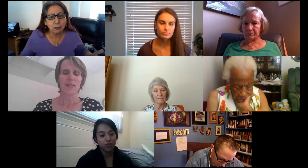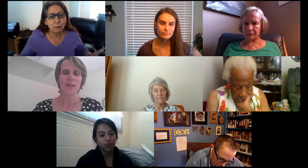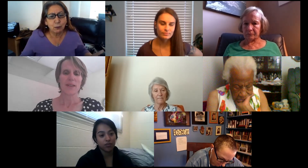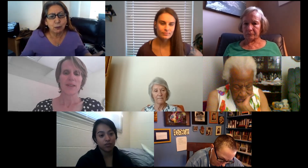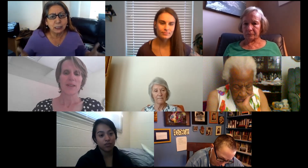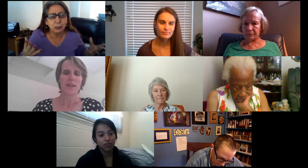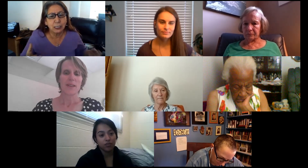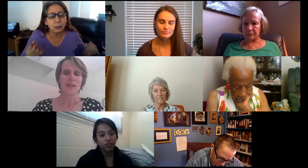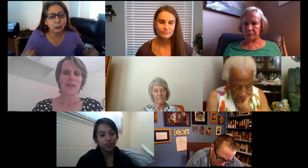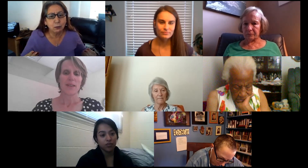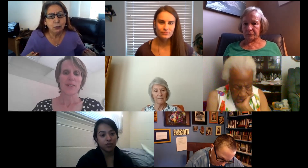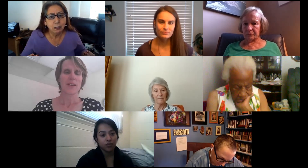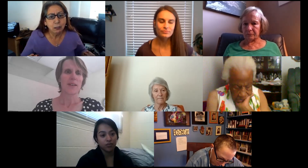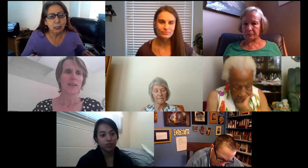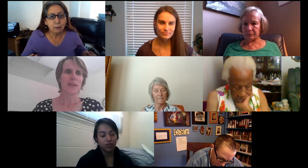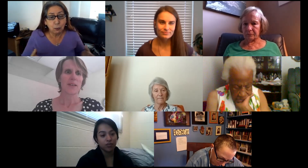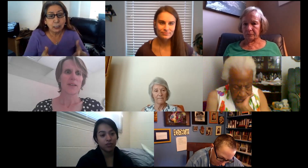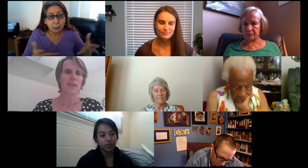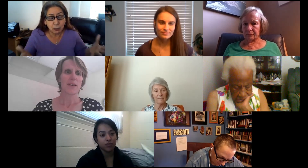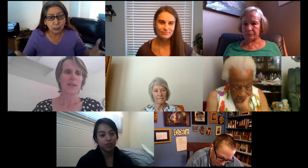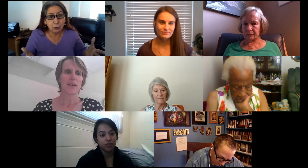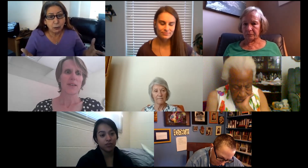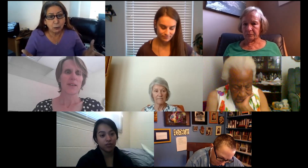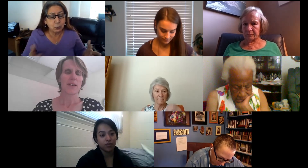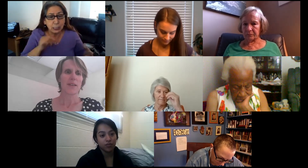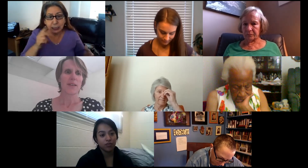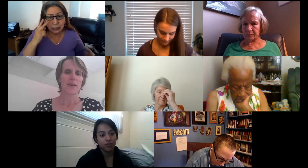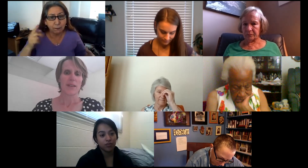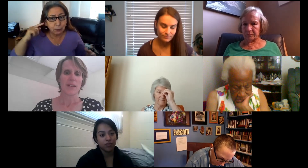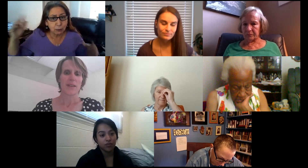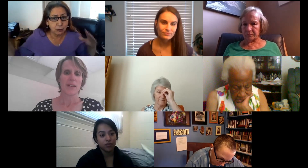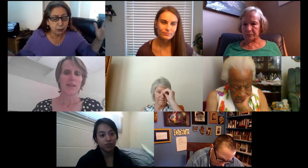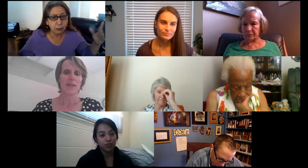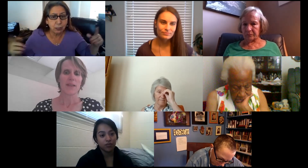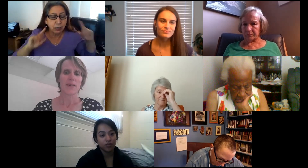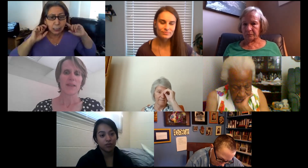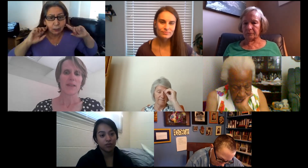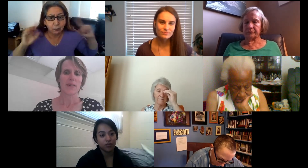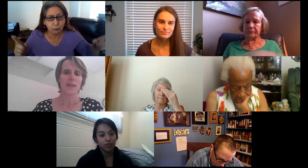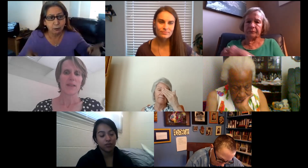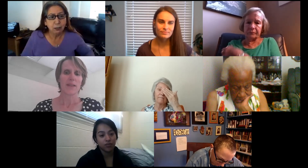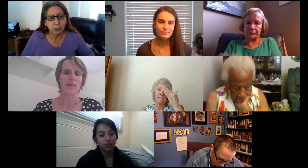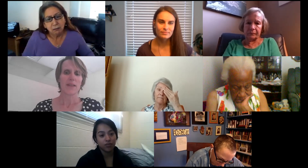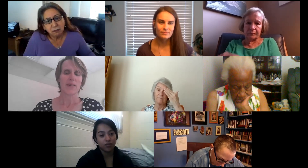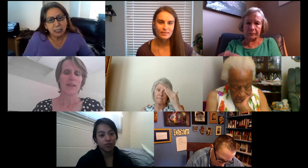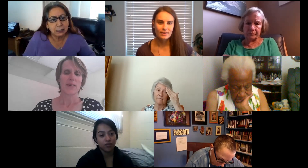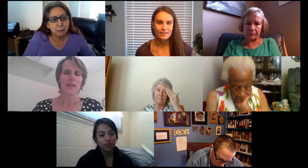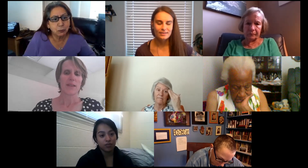sorry for you. This is so they can know if they want to communicate with you, you cannot see from here to here, you cannot hear. And that's the best way.